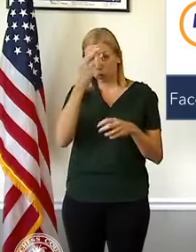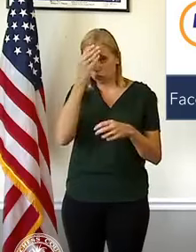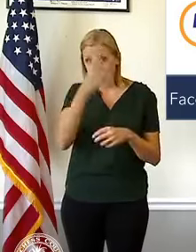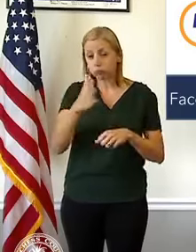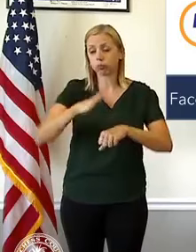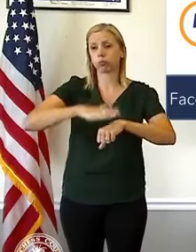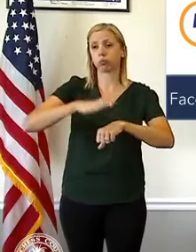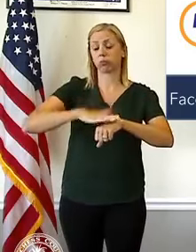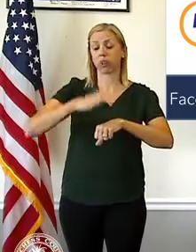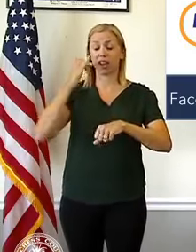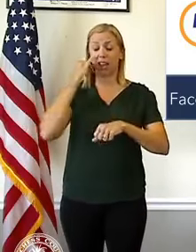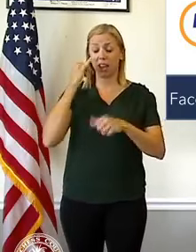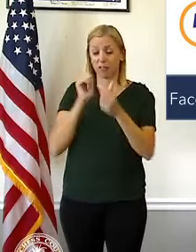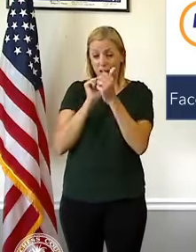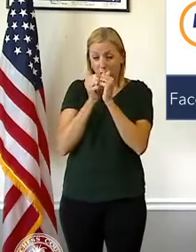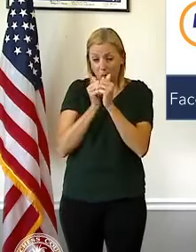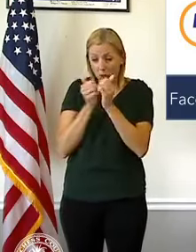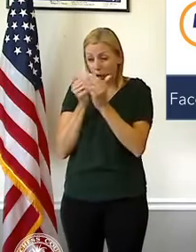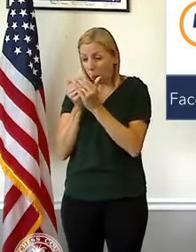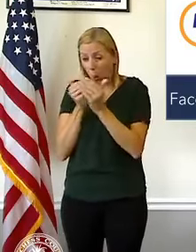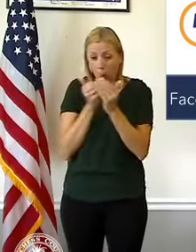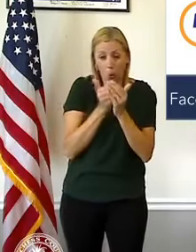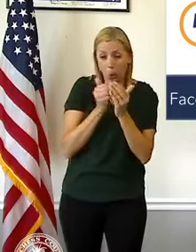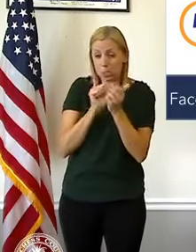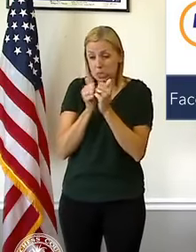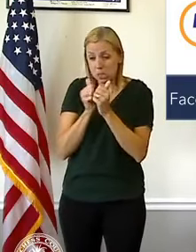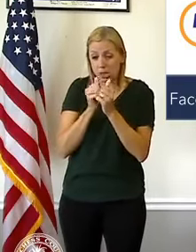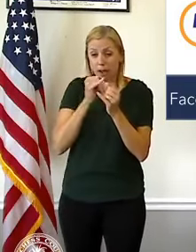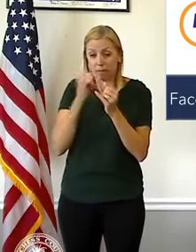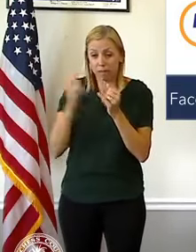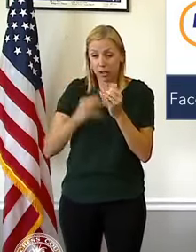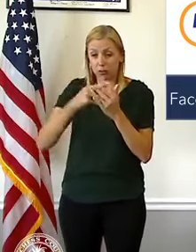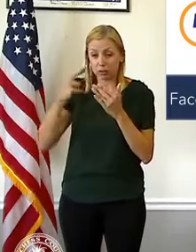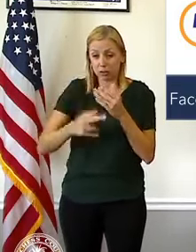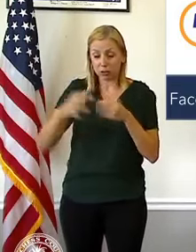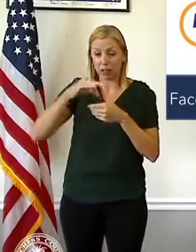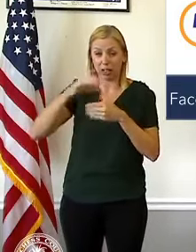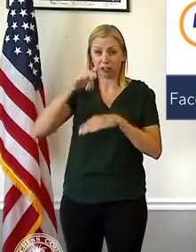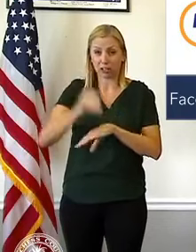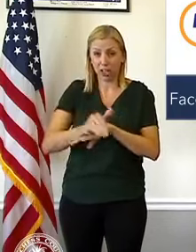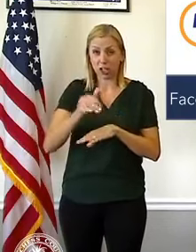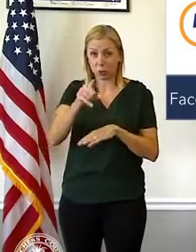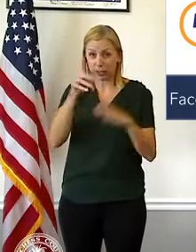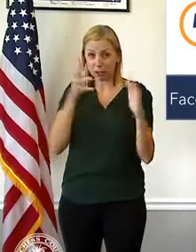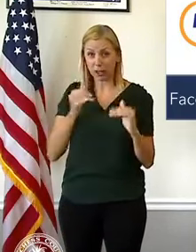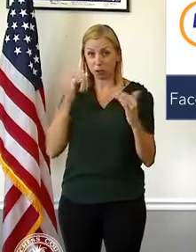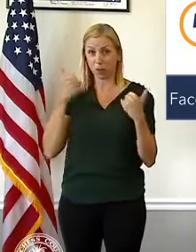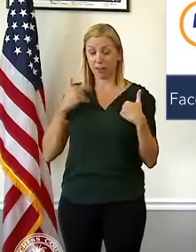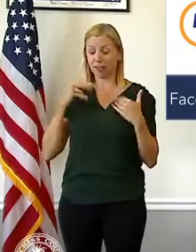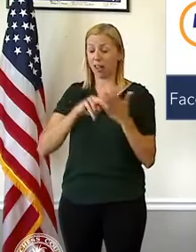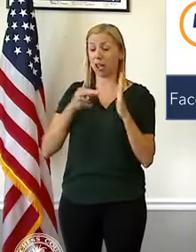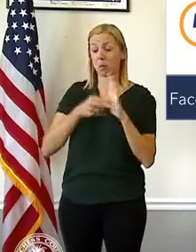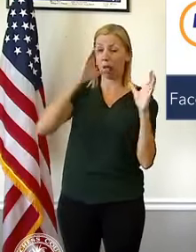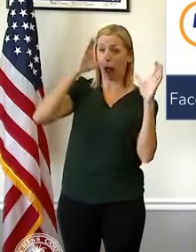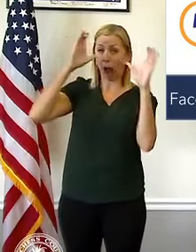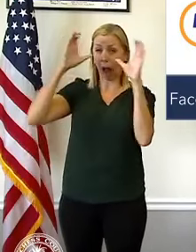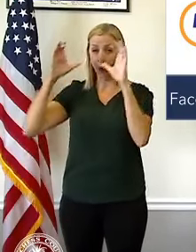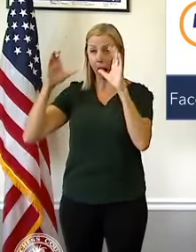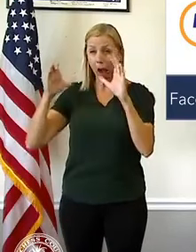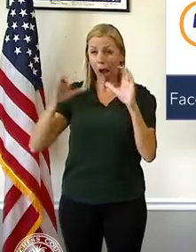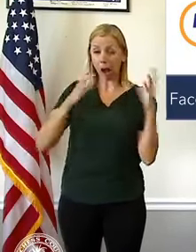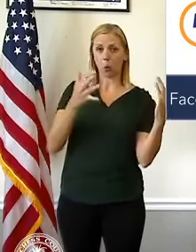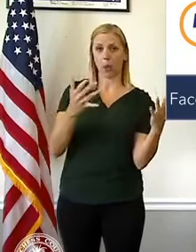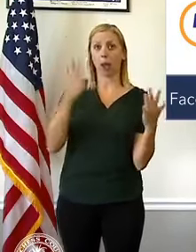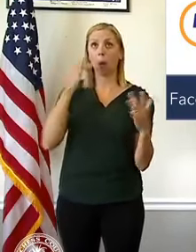in a close race to get the final results on election night, you are going to be up for a long time. It